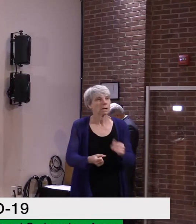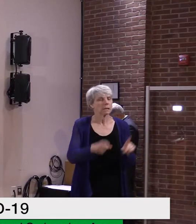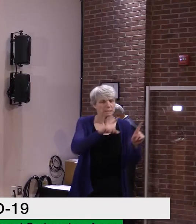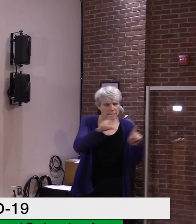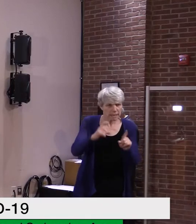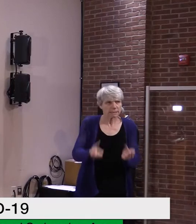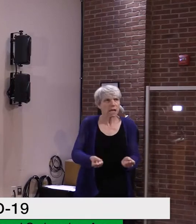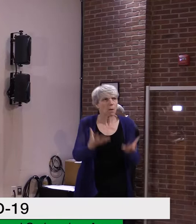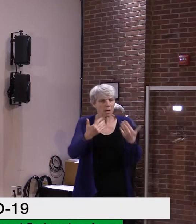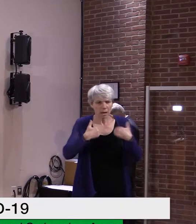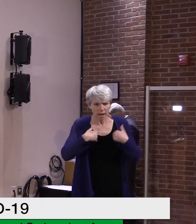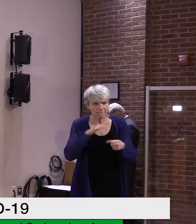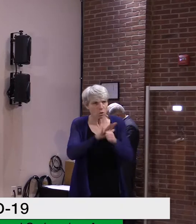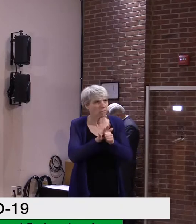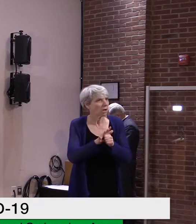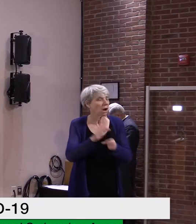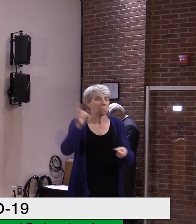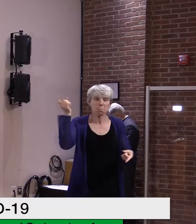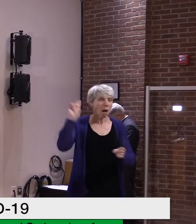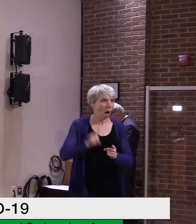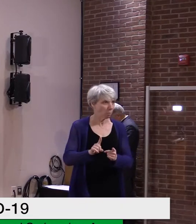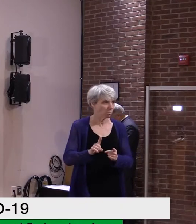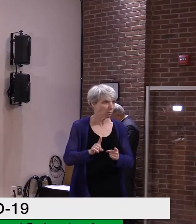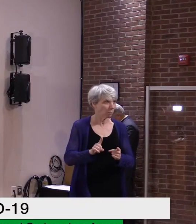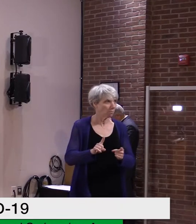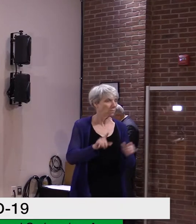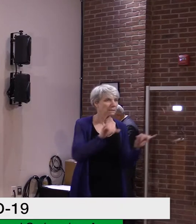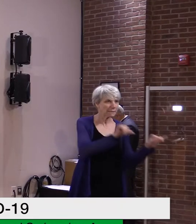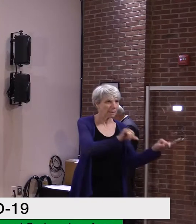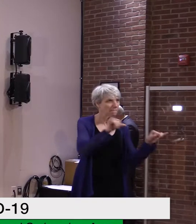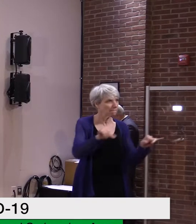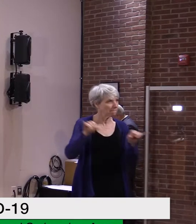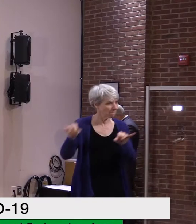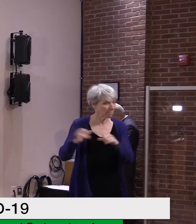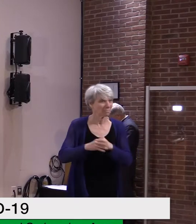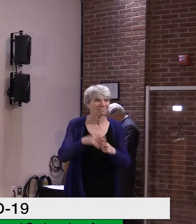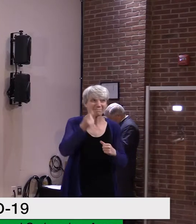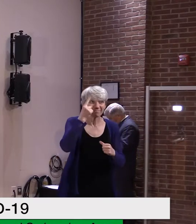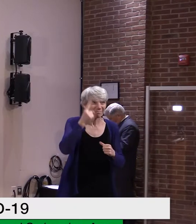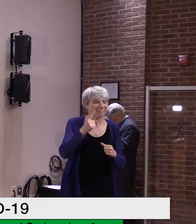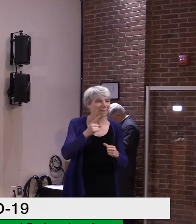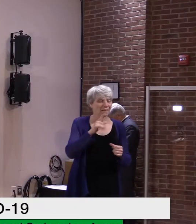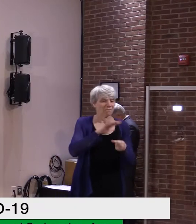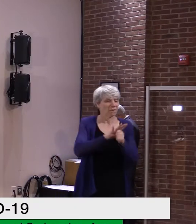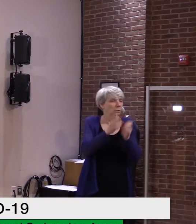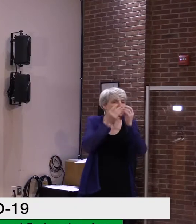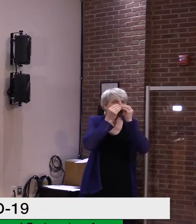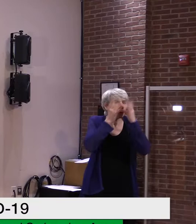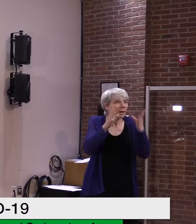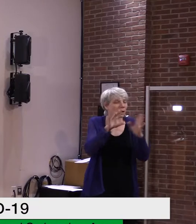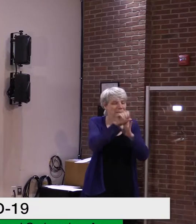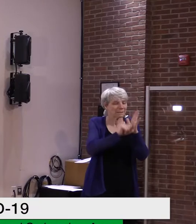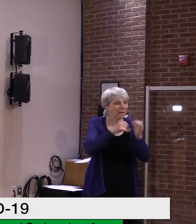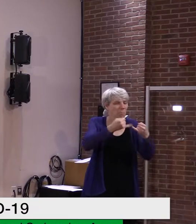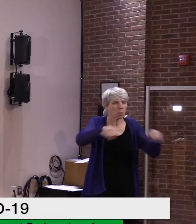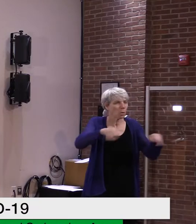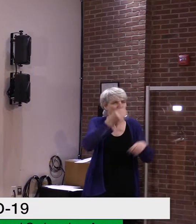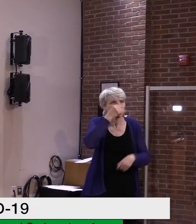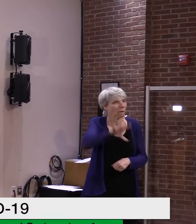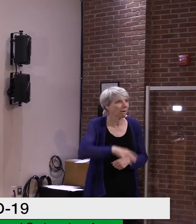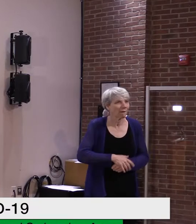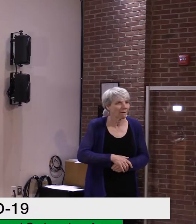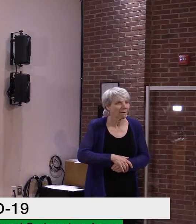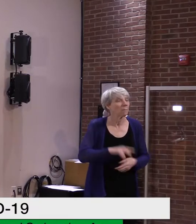rates. We know the virus does not respect state borders, so our vaccination and testing successes are